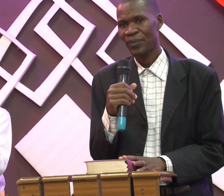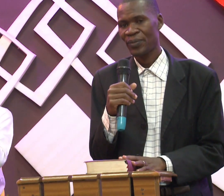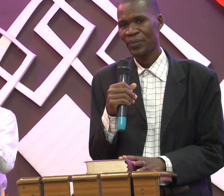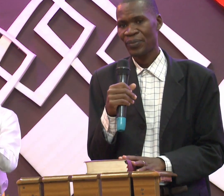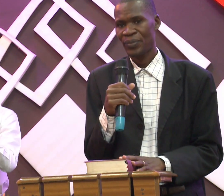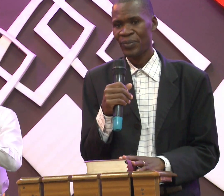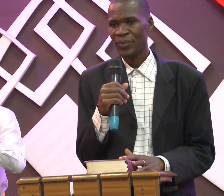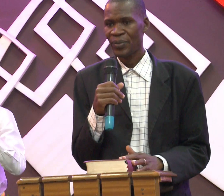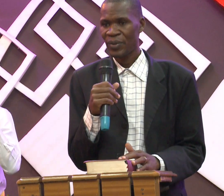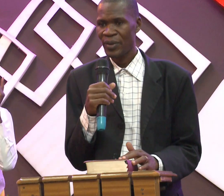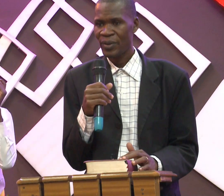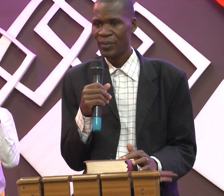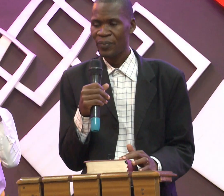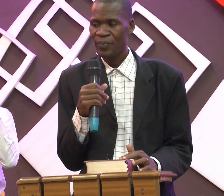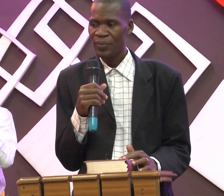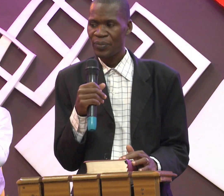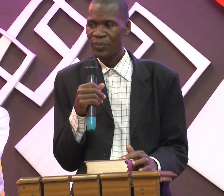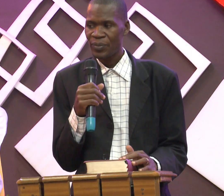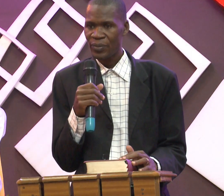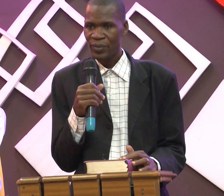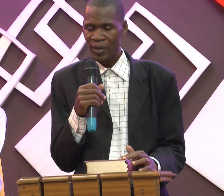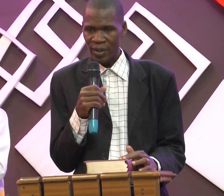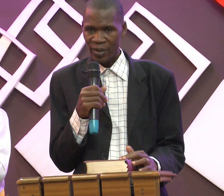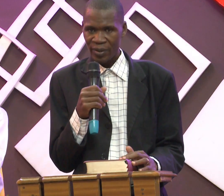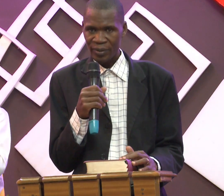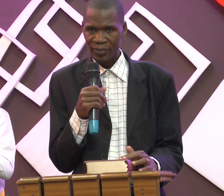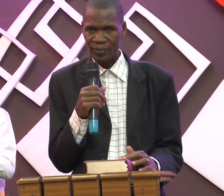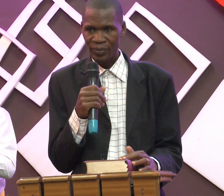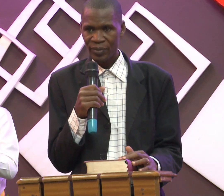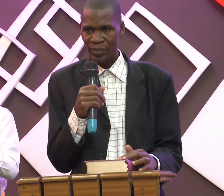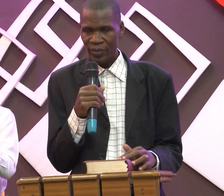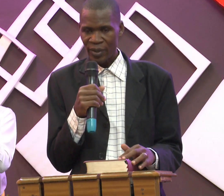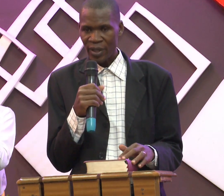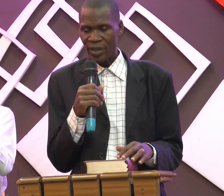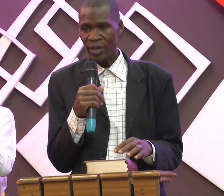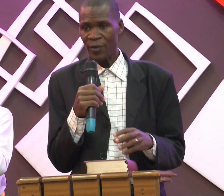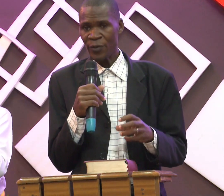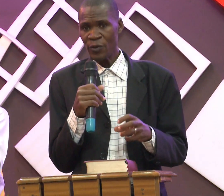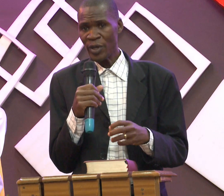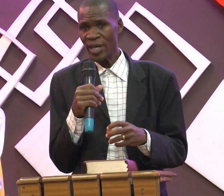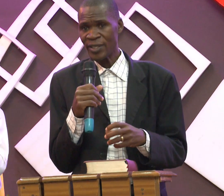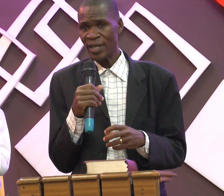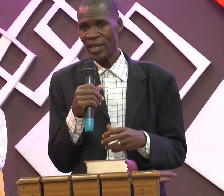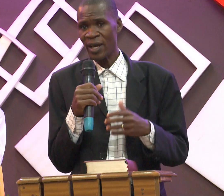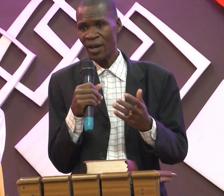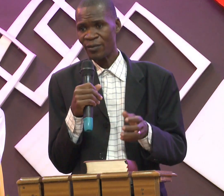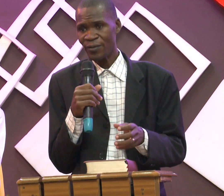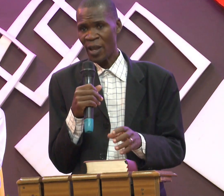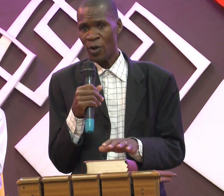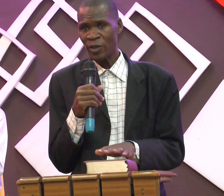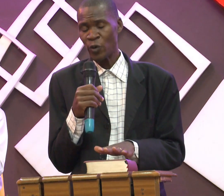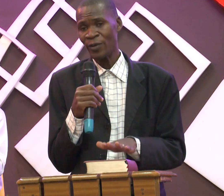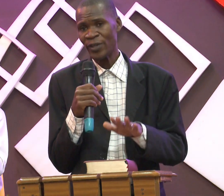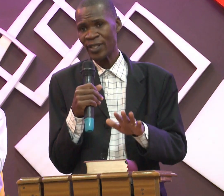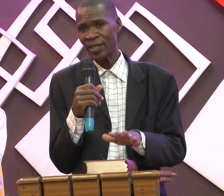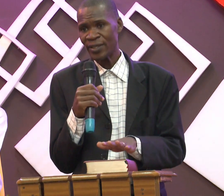mbulide obwa kiche kituyambye okutambulira awamu kusachitiwa mbukulembeze. In the few minutes that I have,